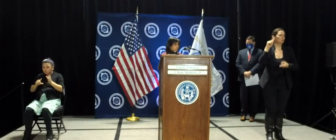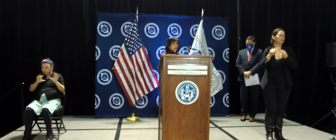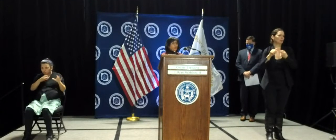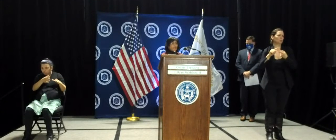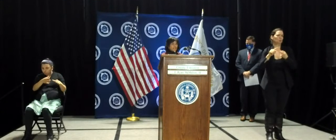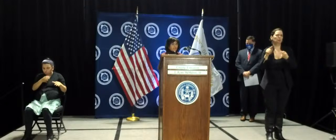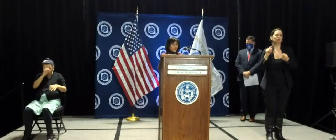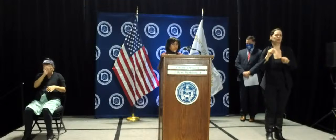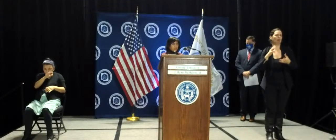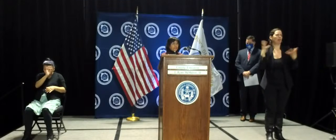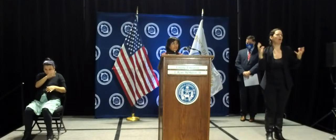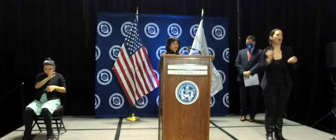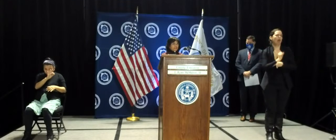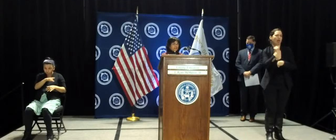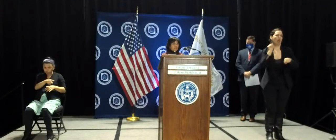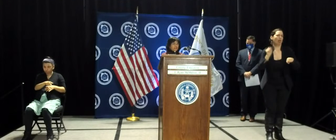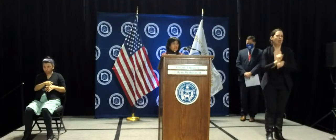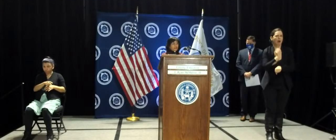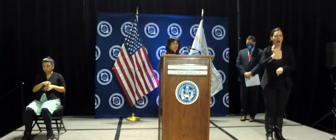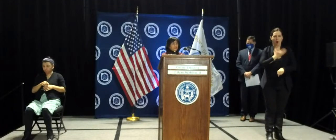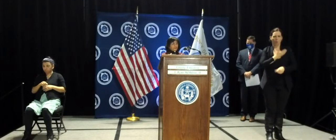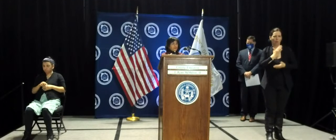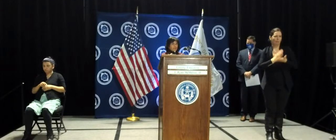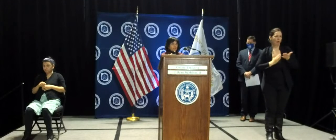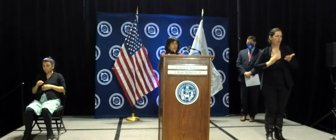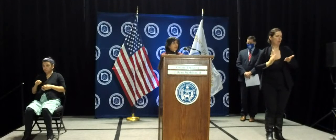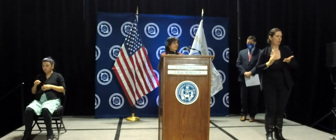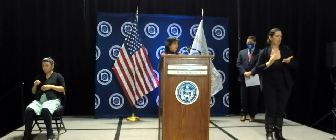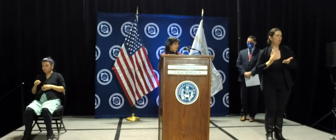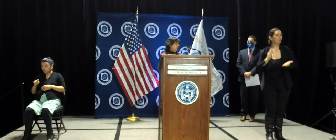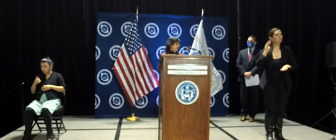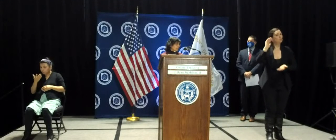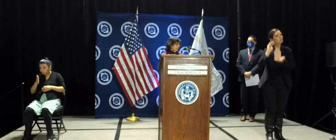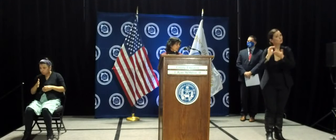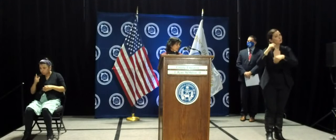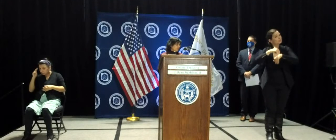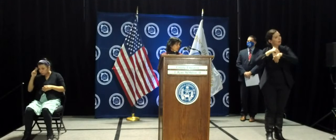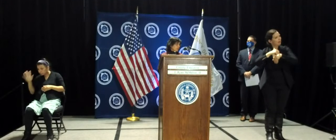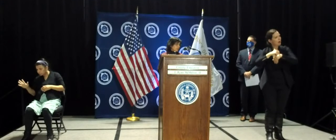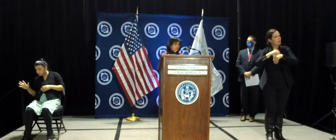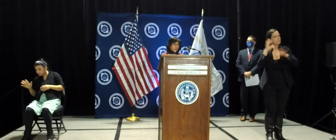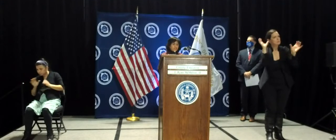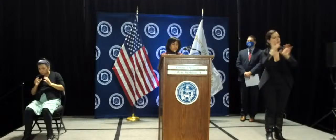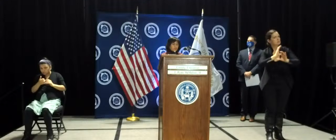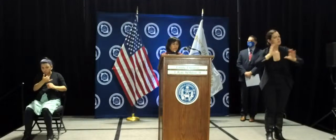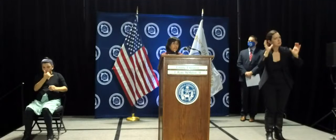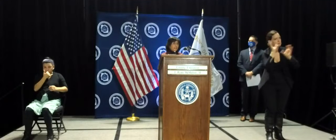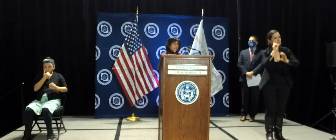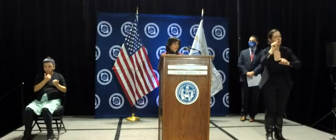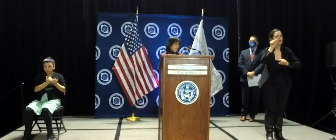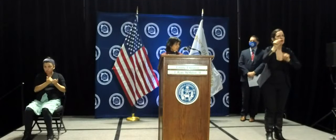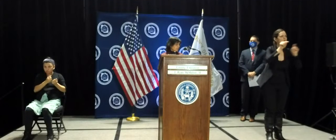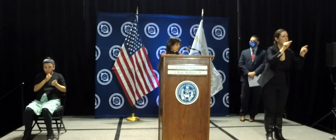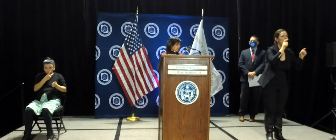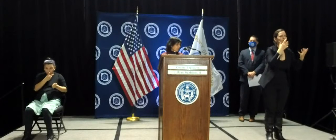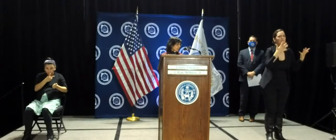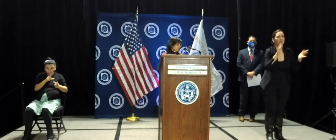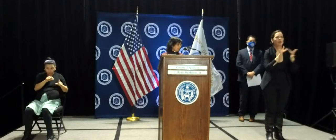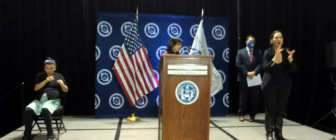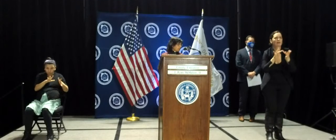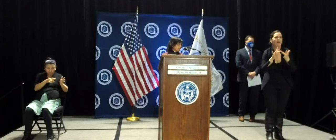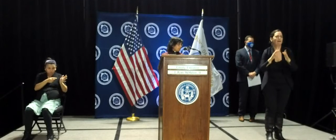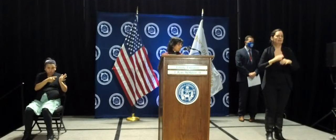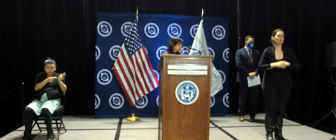time people are waiting for to get the contact from the contact tracer. So I just wanted to add that. I forgot to mention